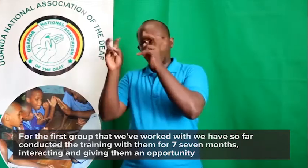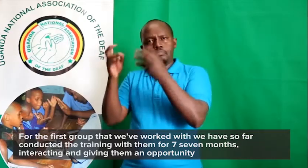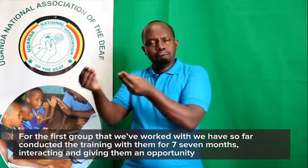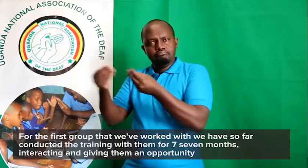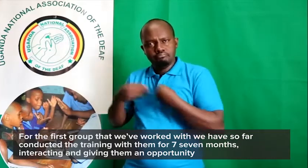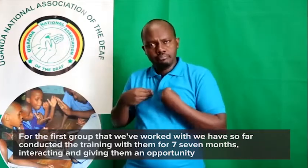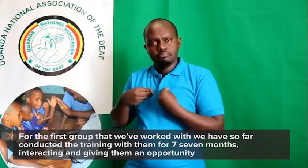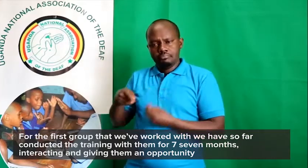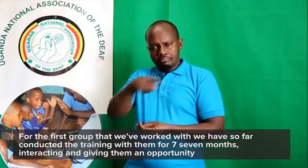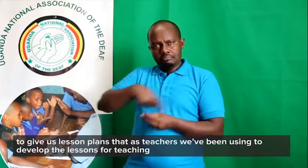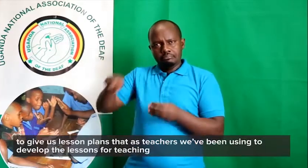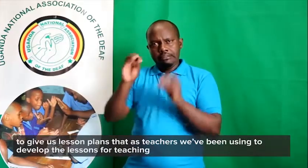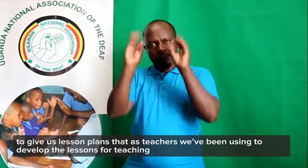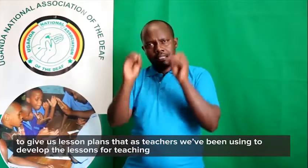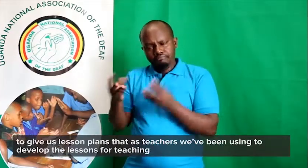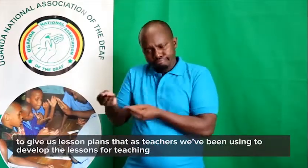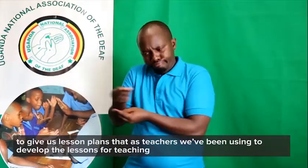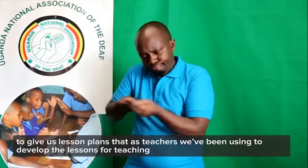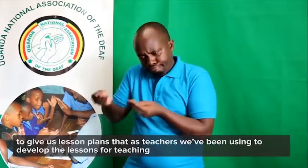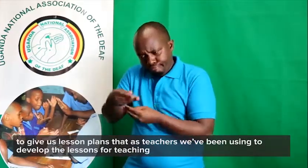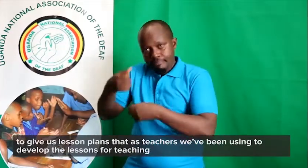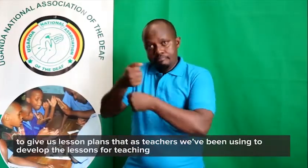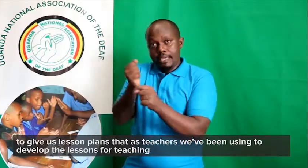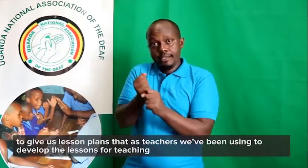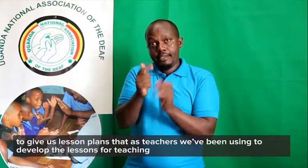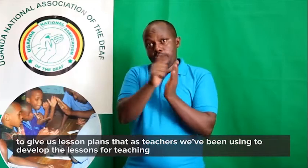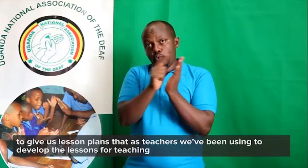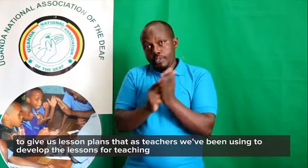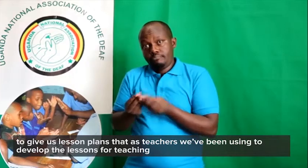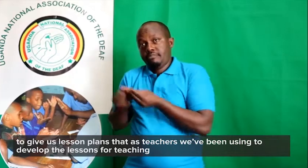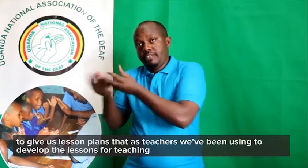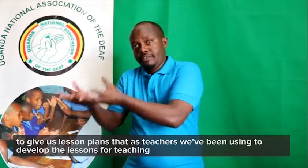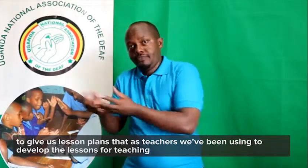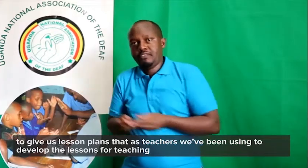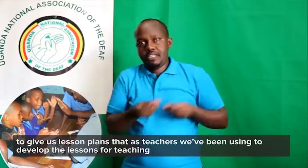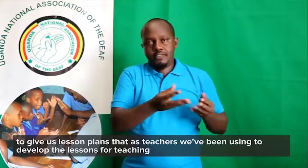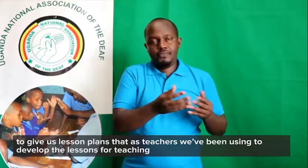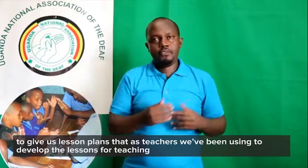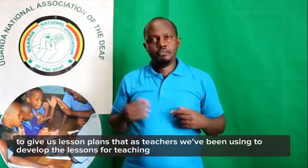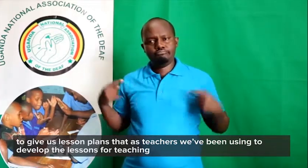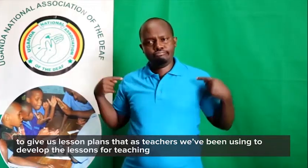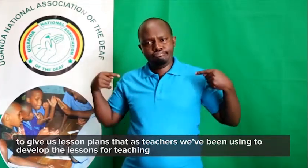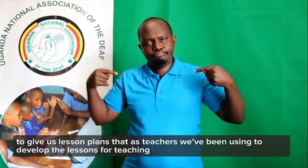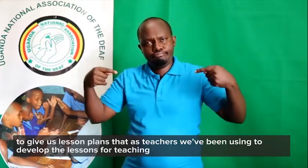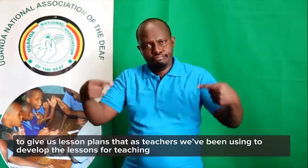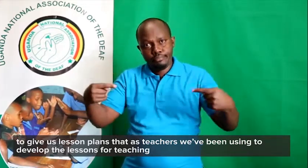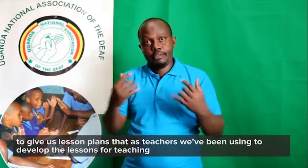an opportunity to give us lesson plans that as teachers we've been using to develop the lessons for teaching.